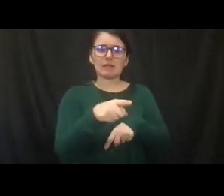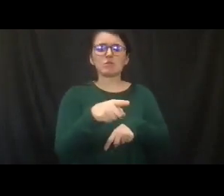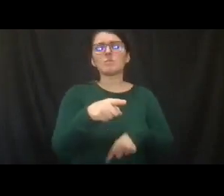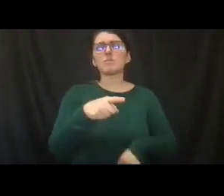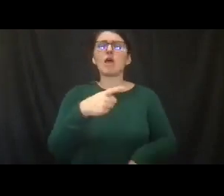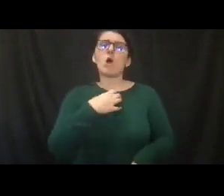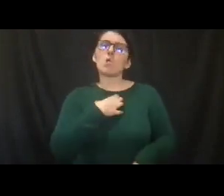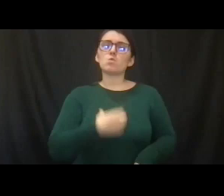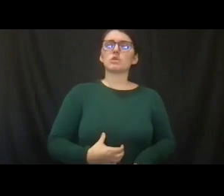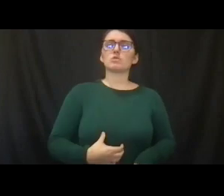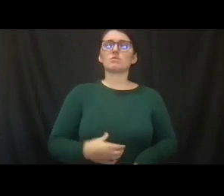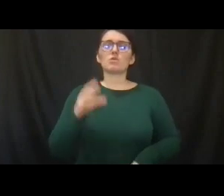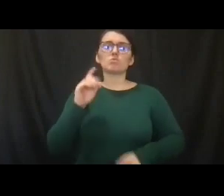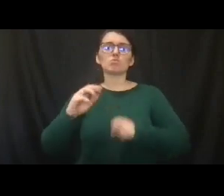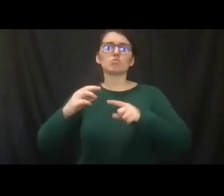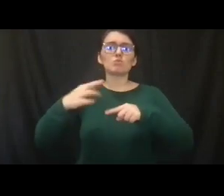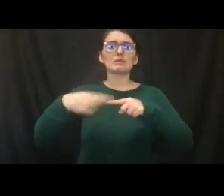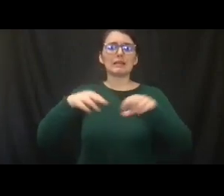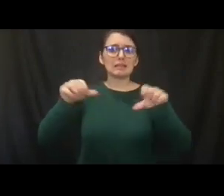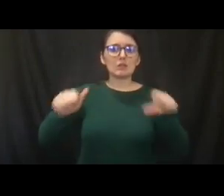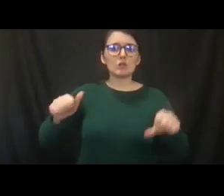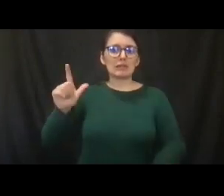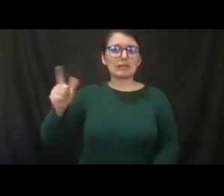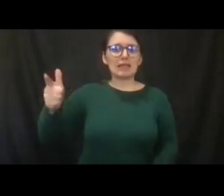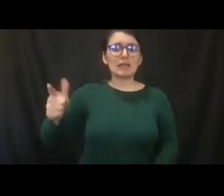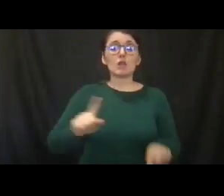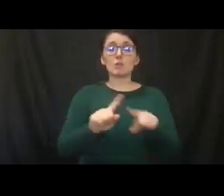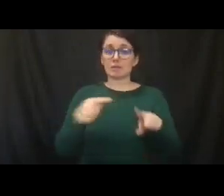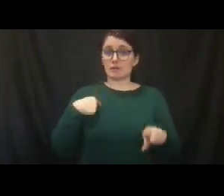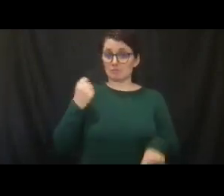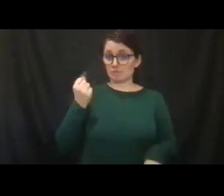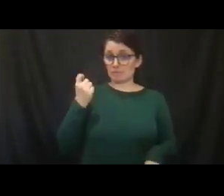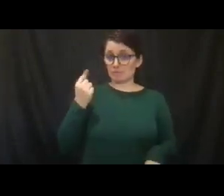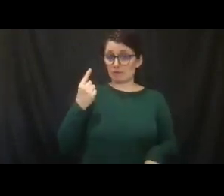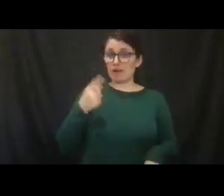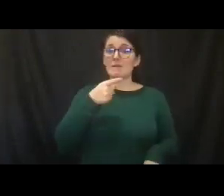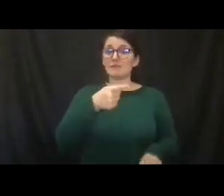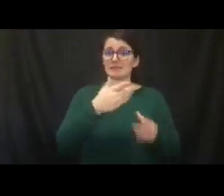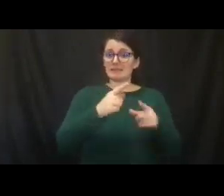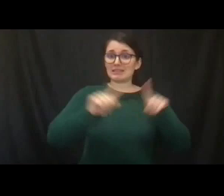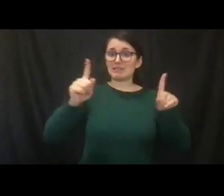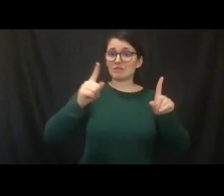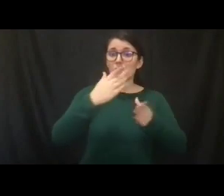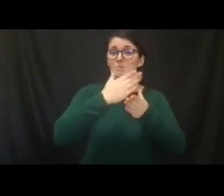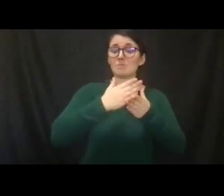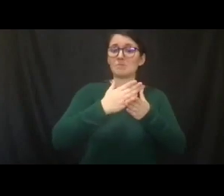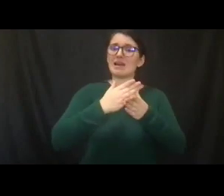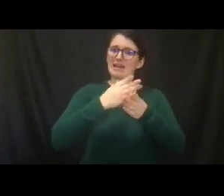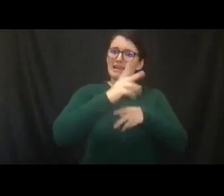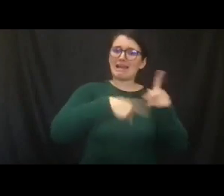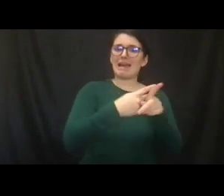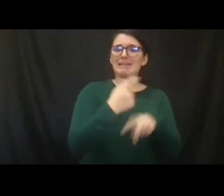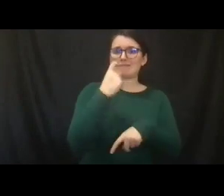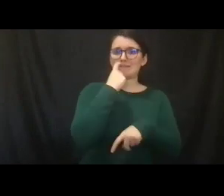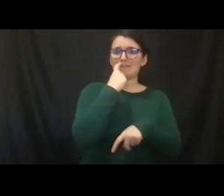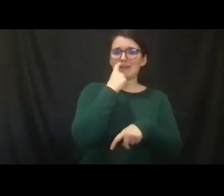recycling, and I was kind of surprised, but believe it or not, this is a different kind of glass for these